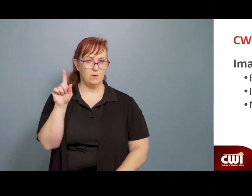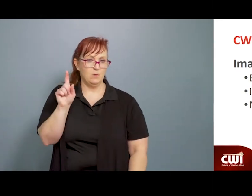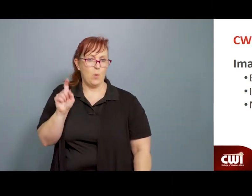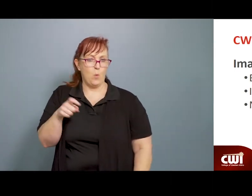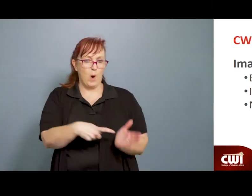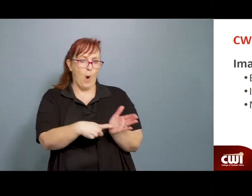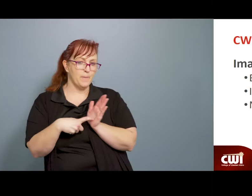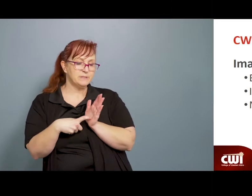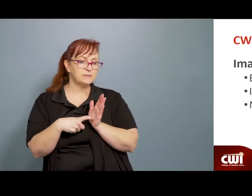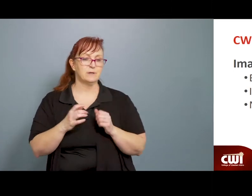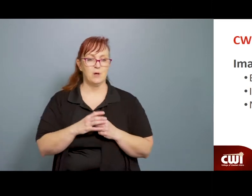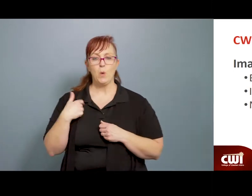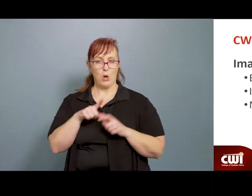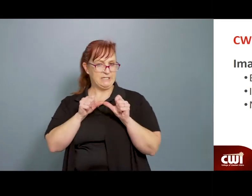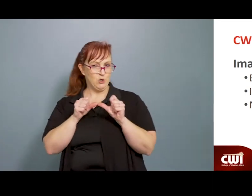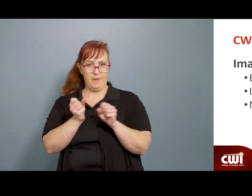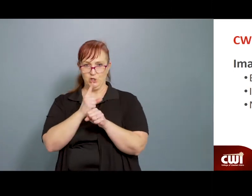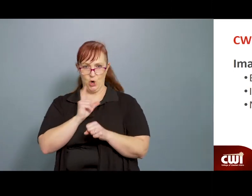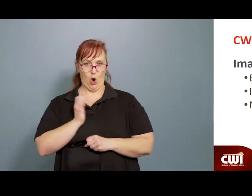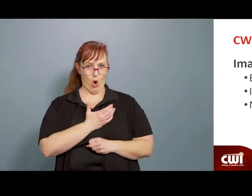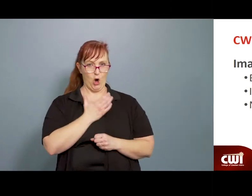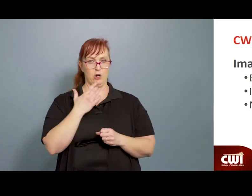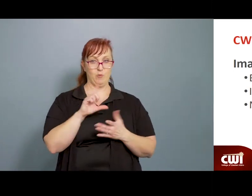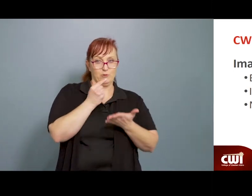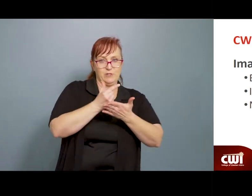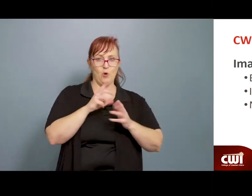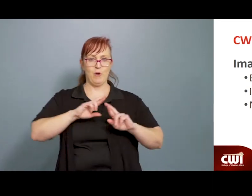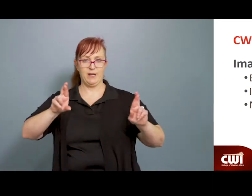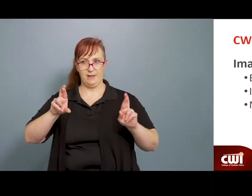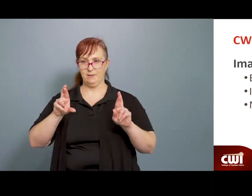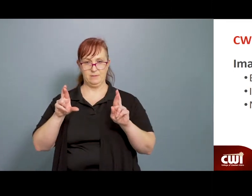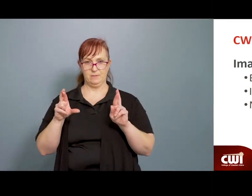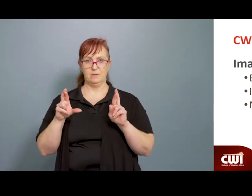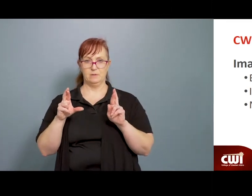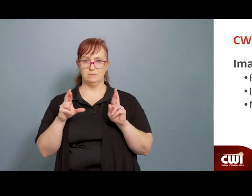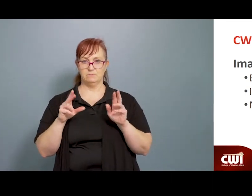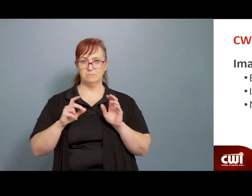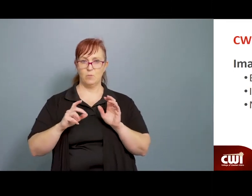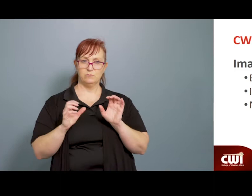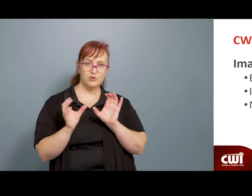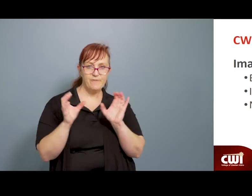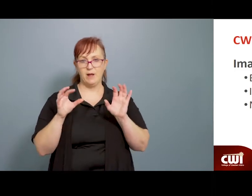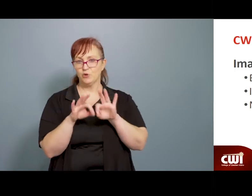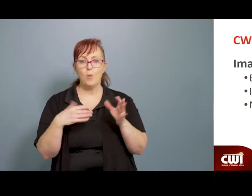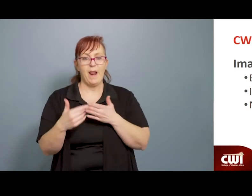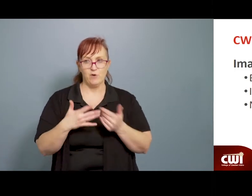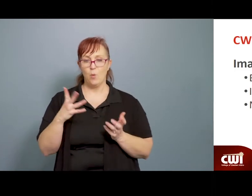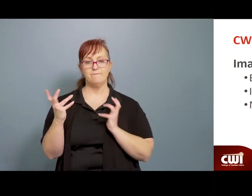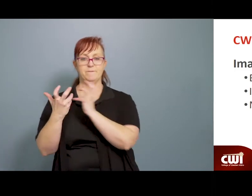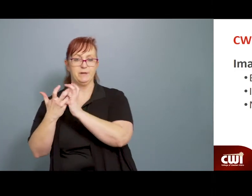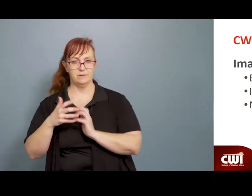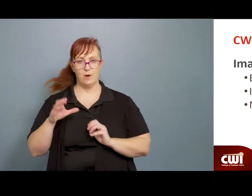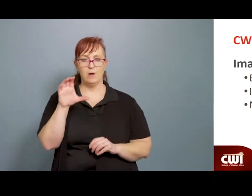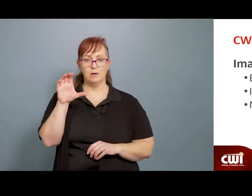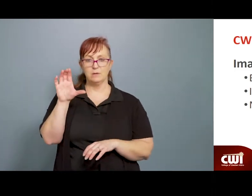are continuing to work on it. And again, looking ahead, imagine a world where we